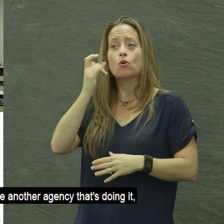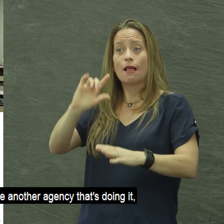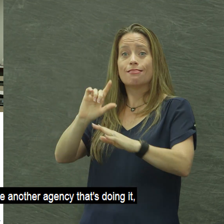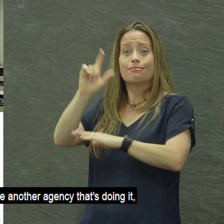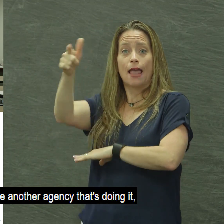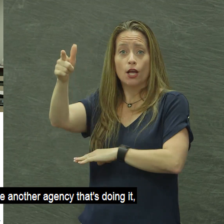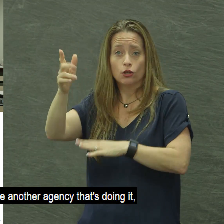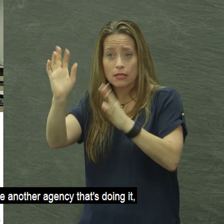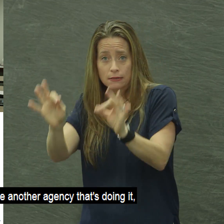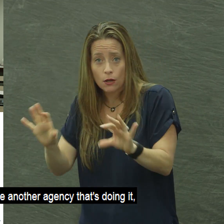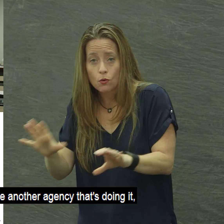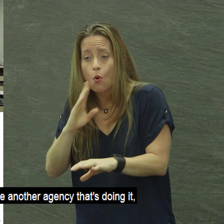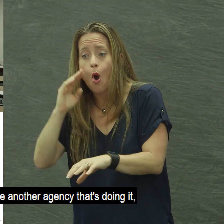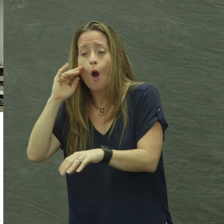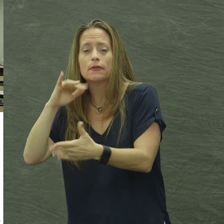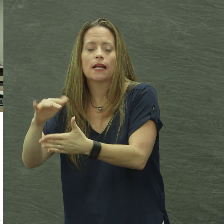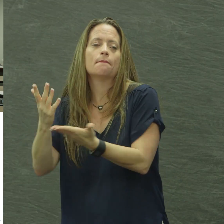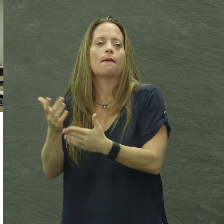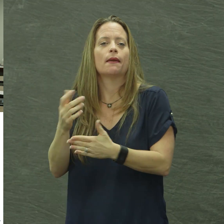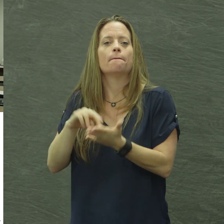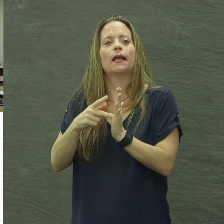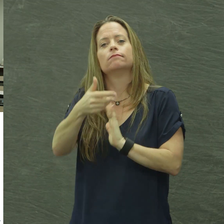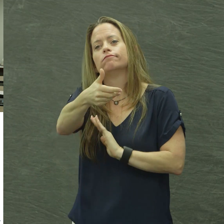another agency that's doing it.